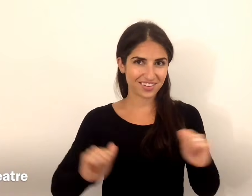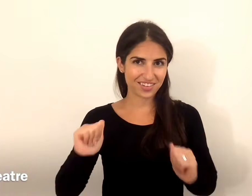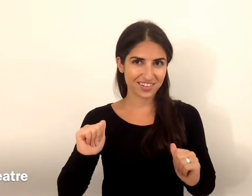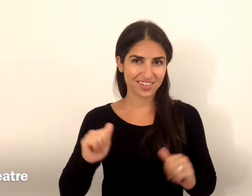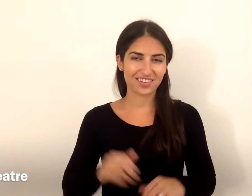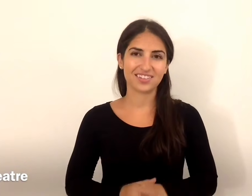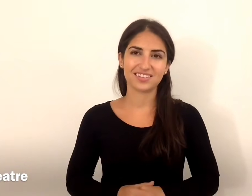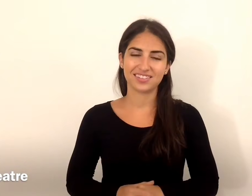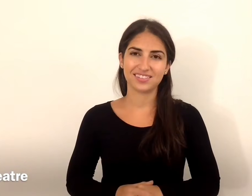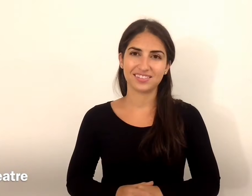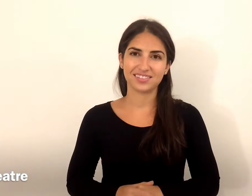Theater.